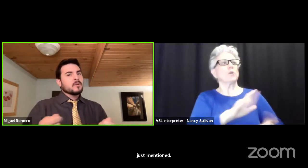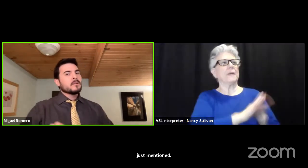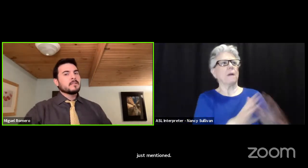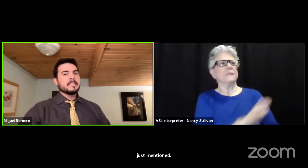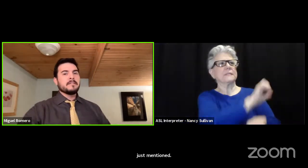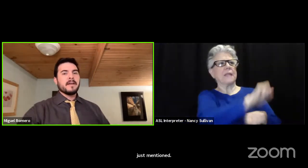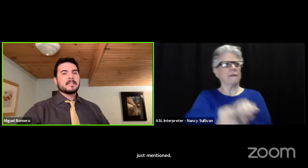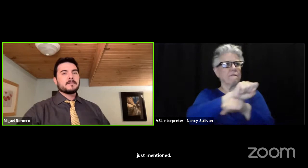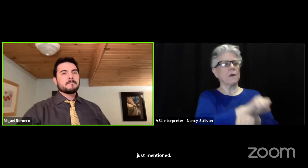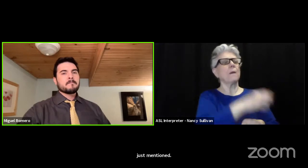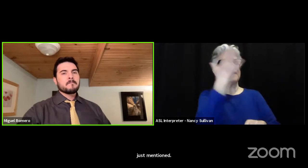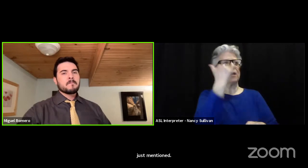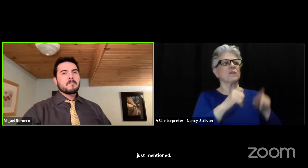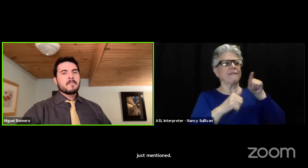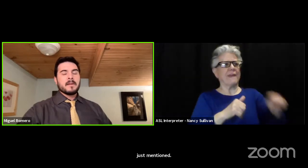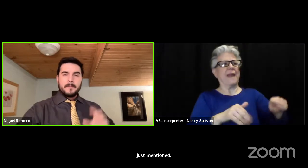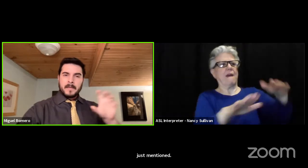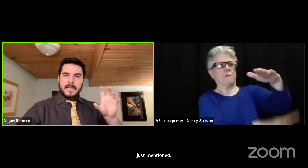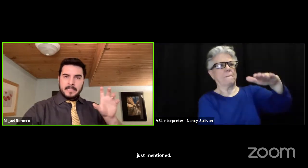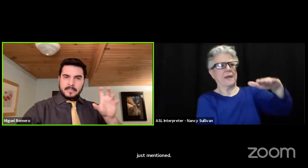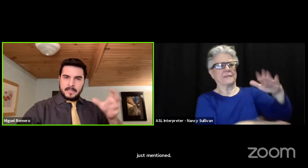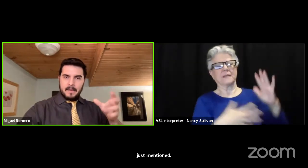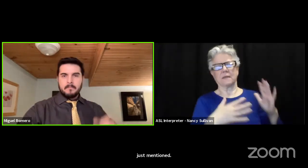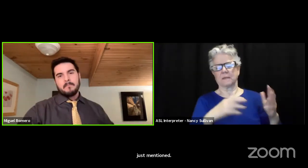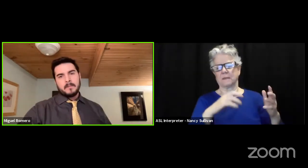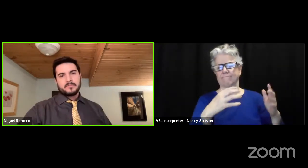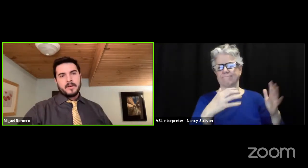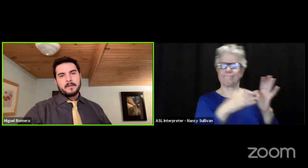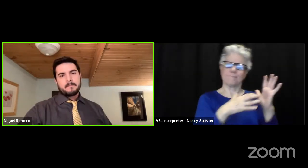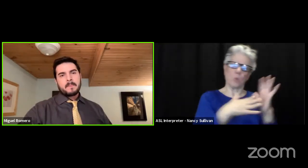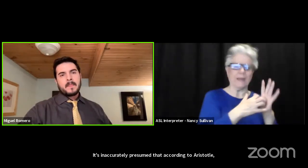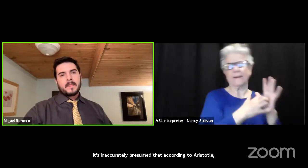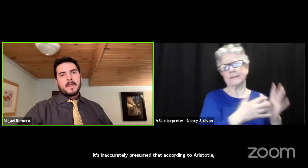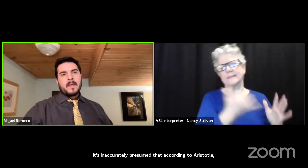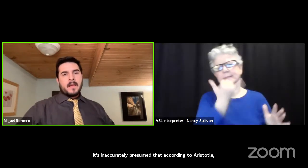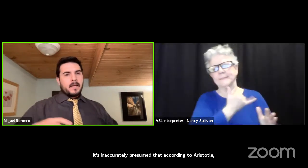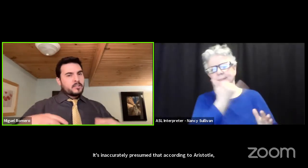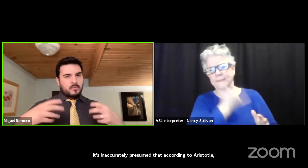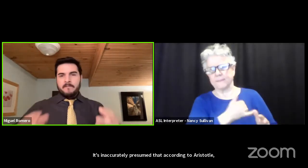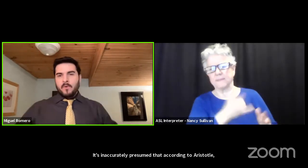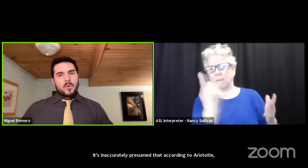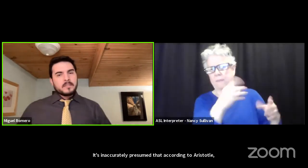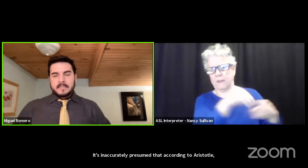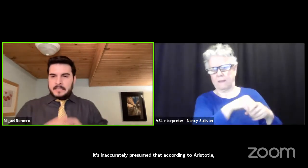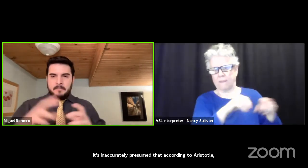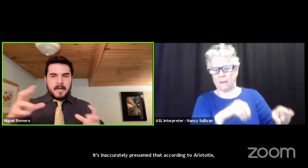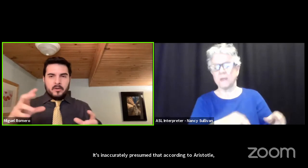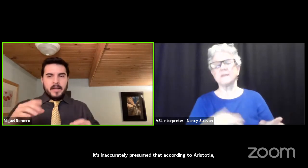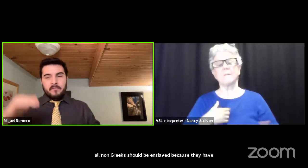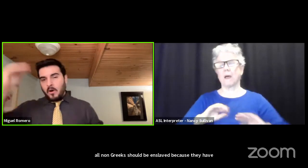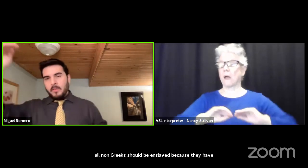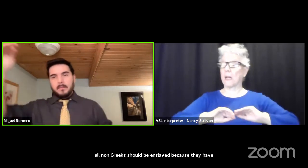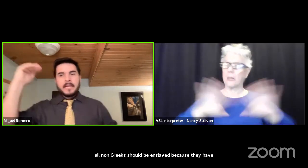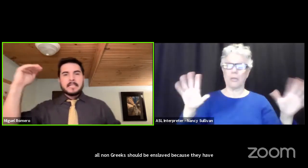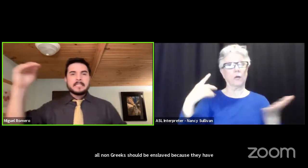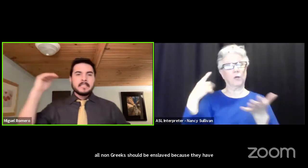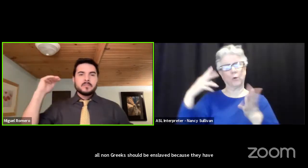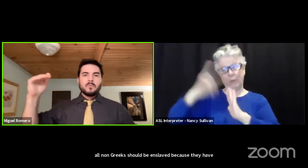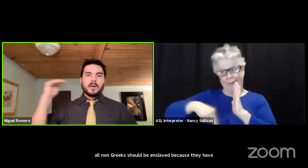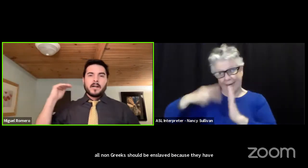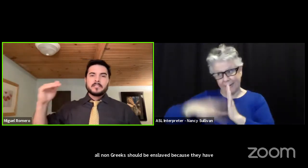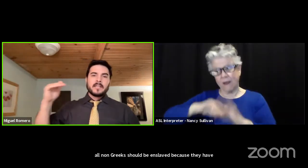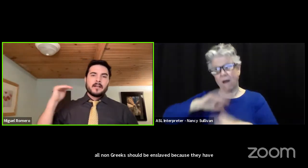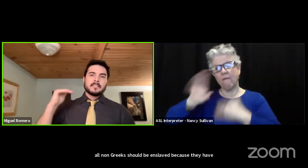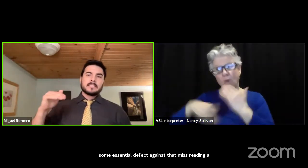essential defect. Now, against that misreading, a straightforward, systematic reading of all the